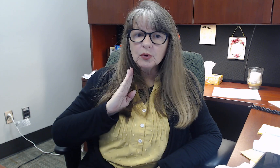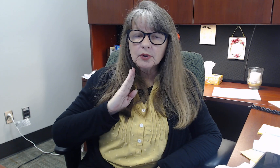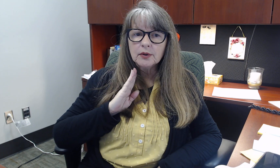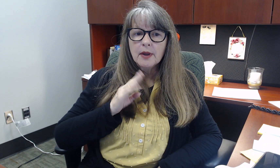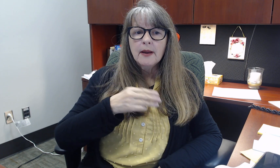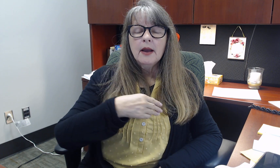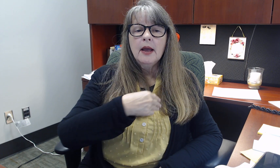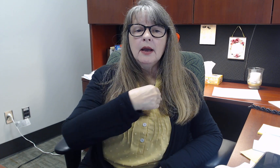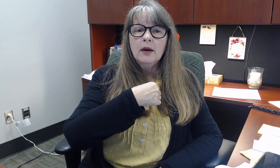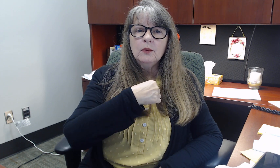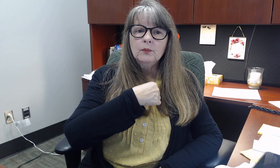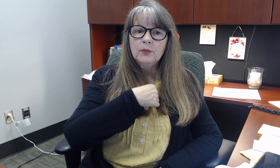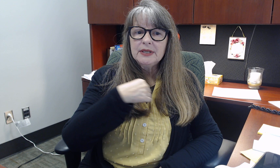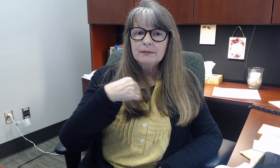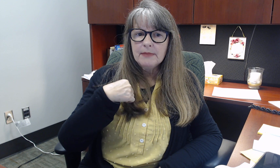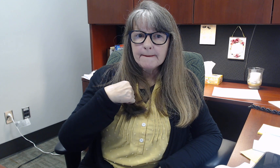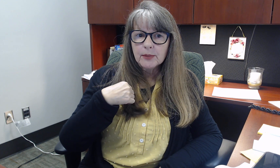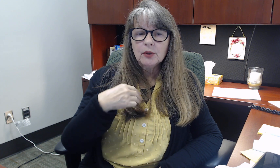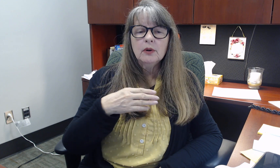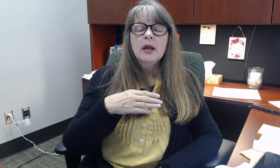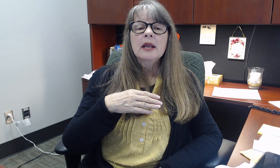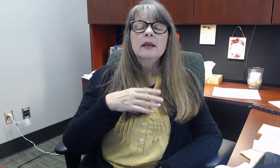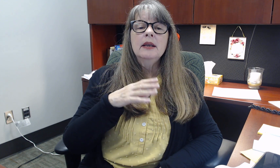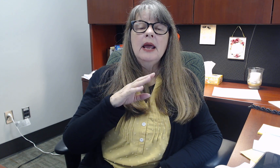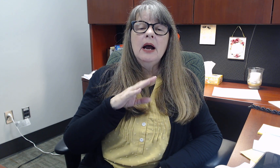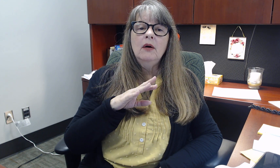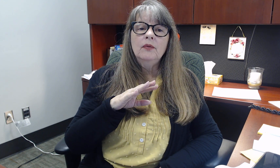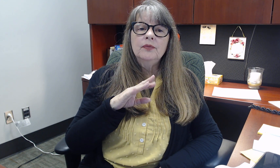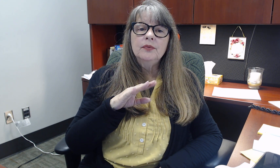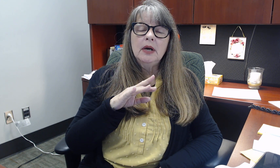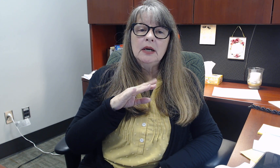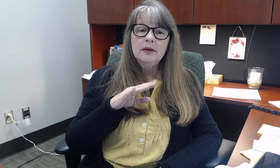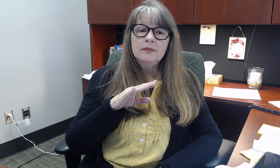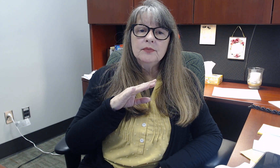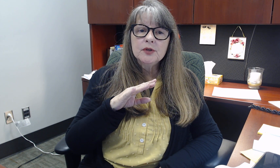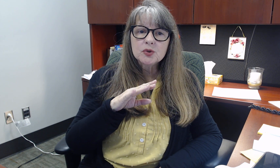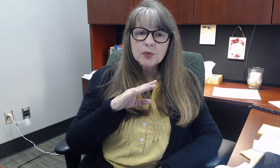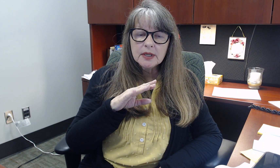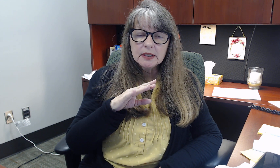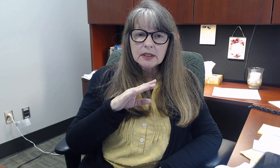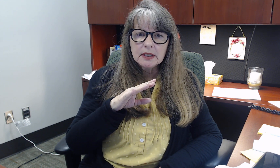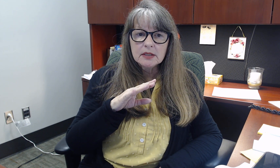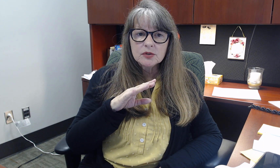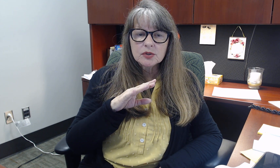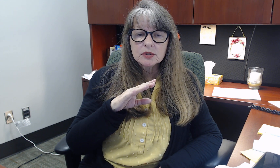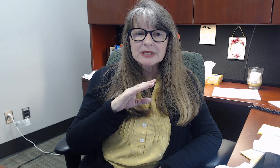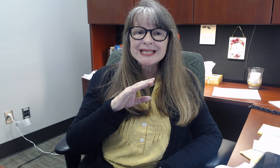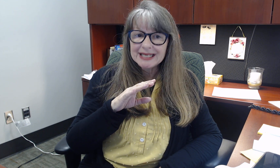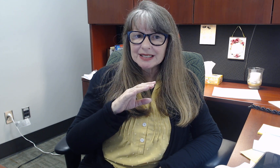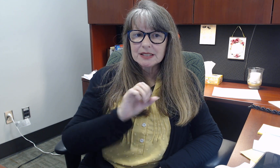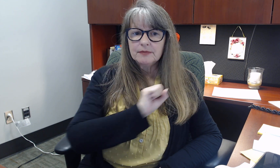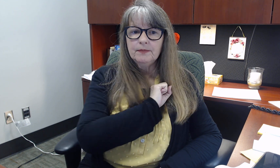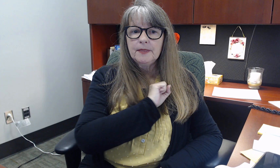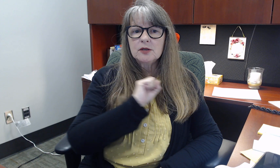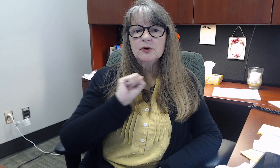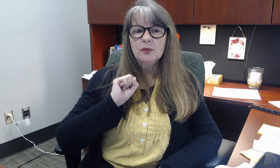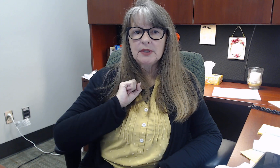board. We did member. Now, this one is Senate. So we do with the